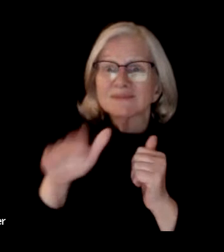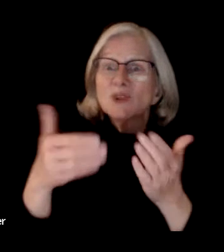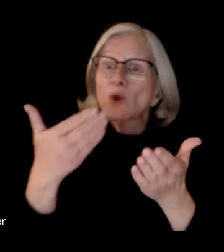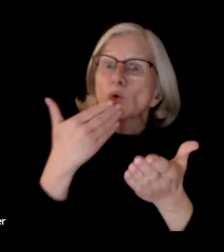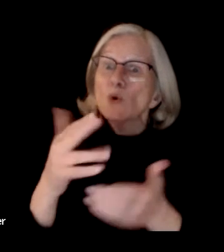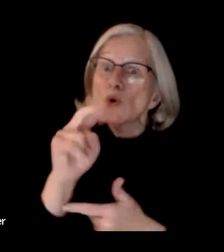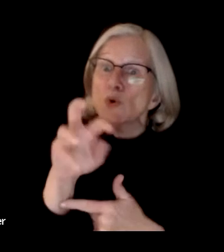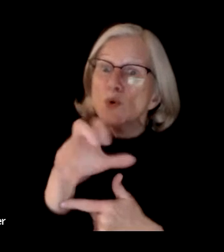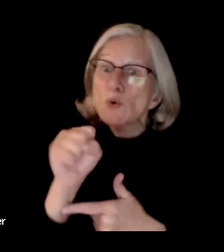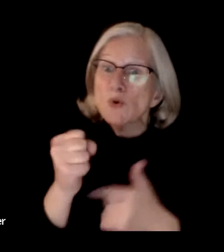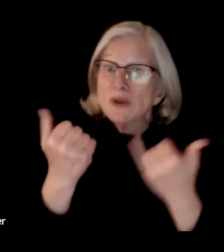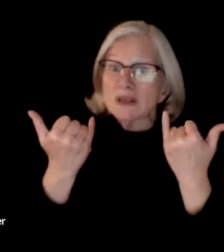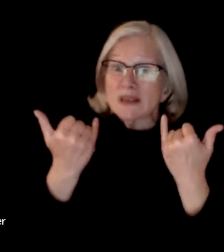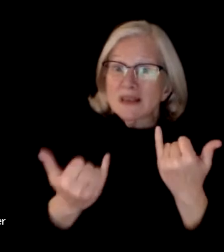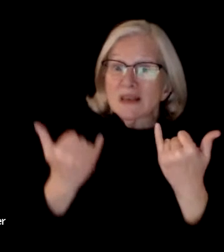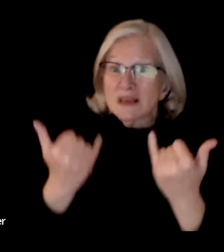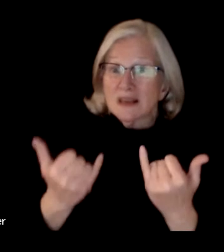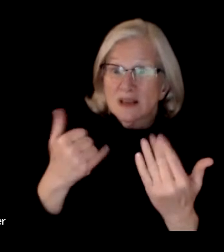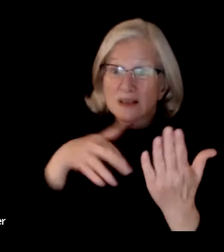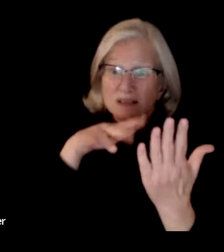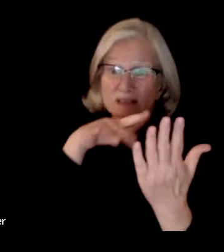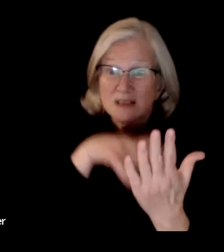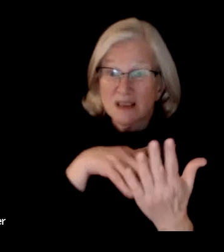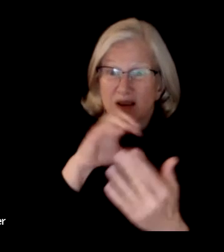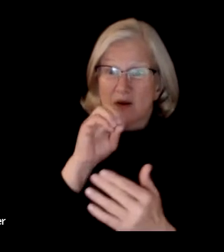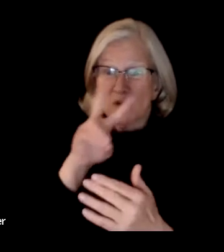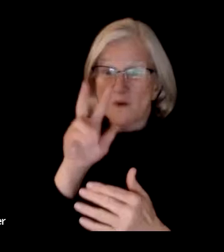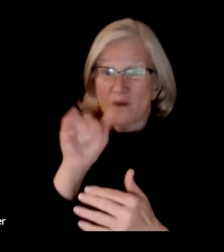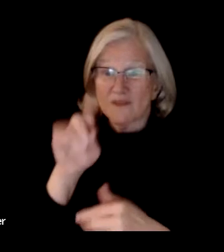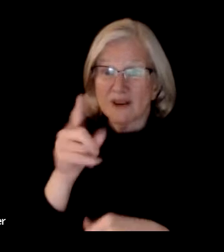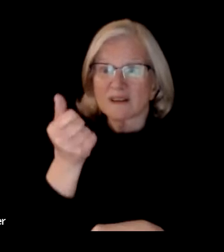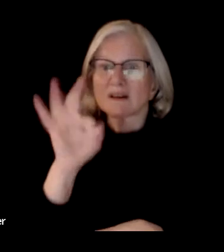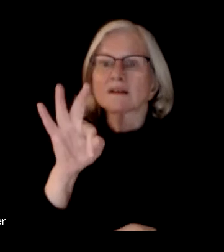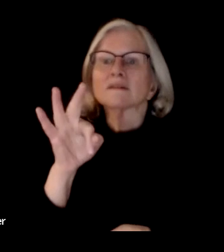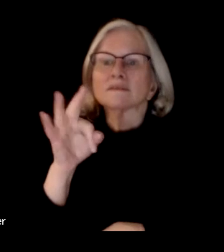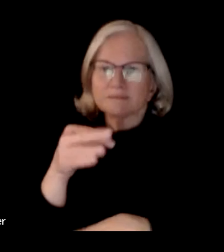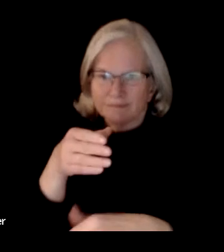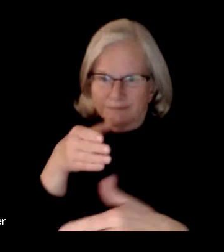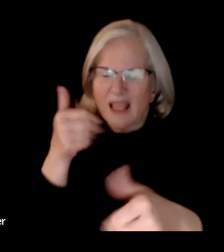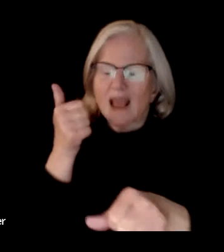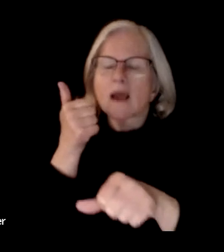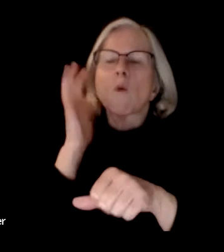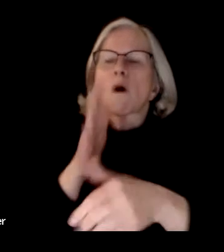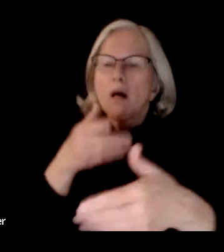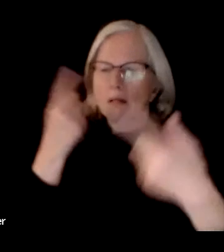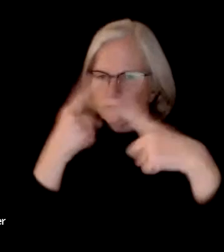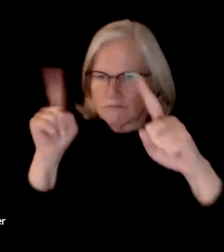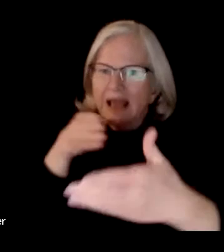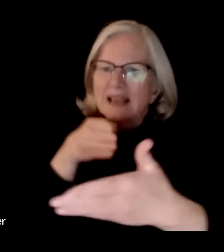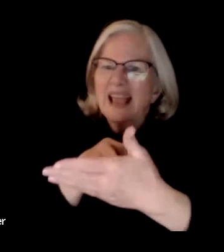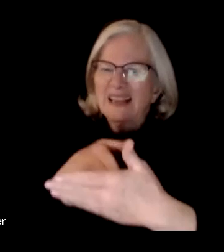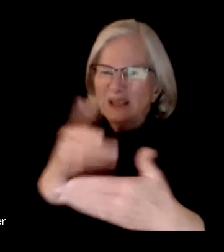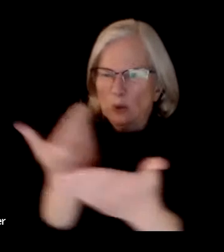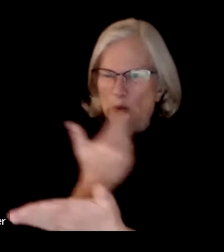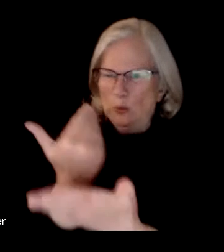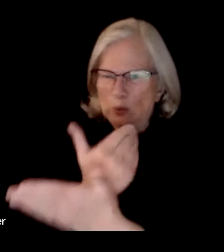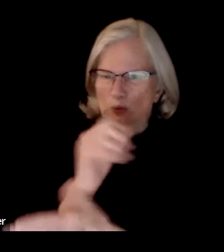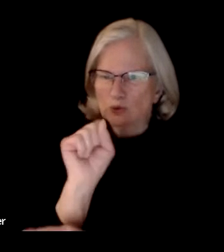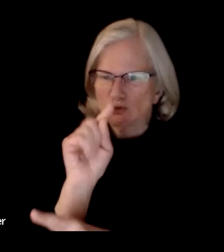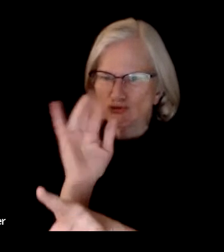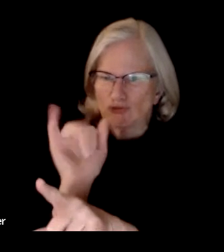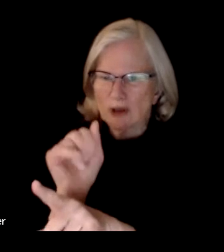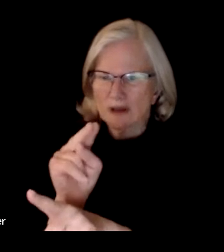vaccine currently in use are effective against this variant strain. Whether this new strain infects more people